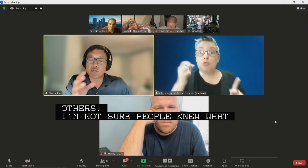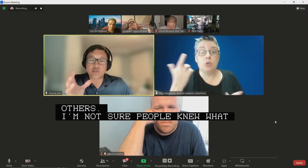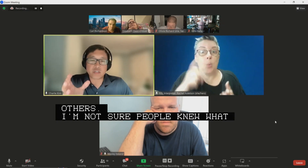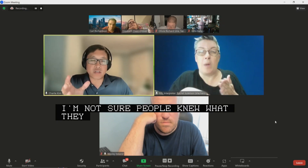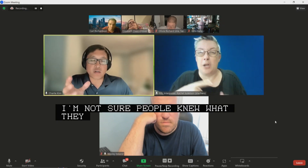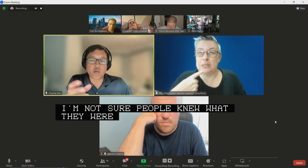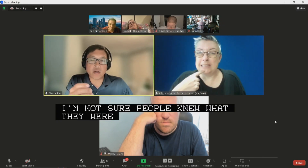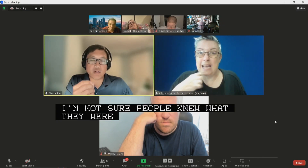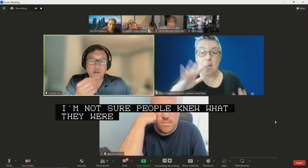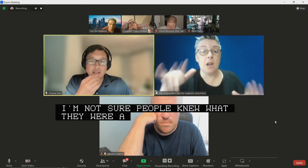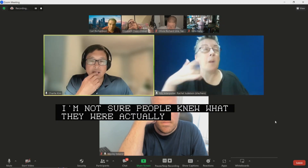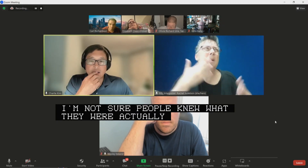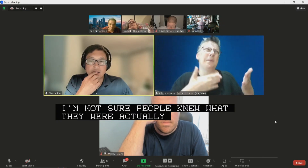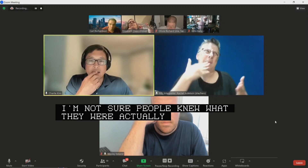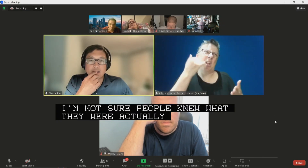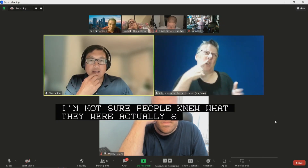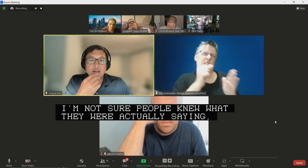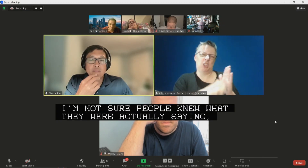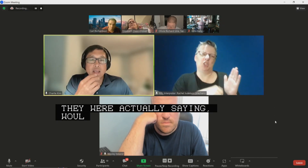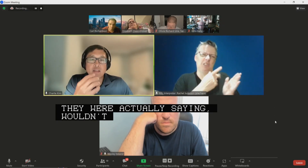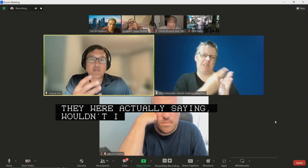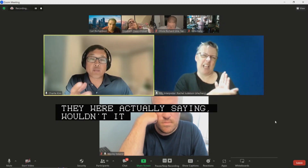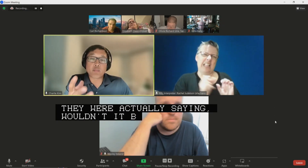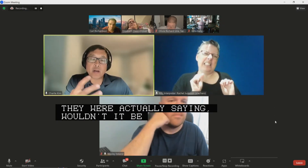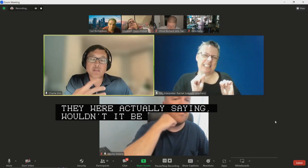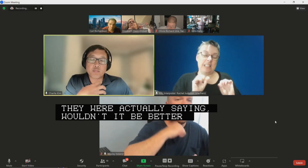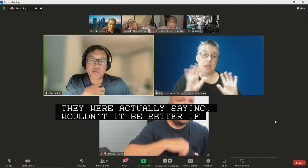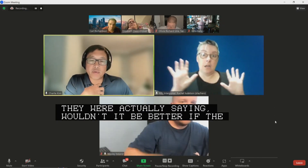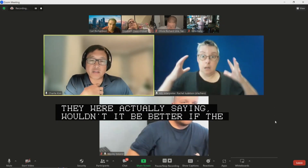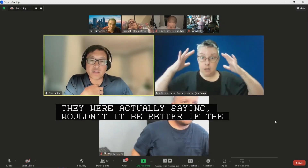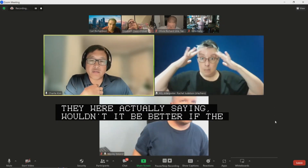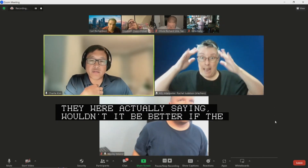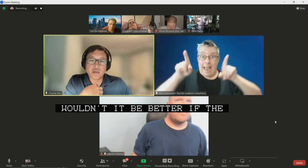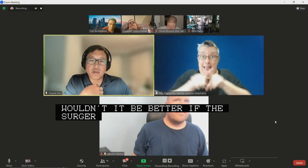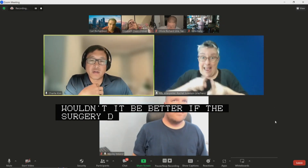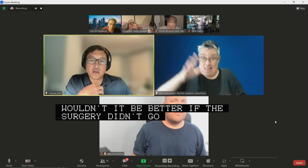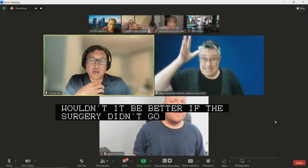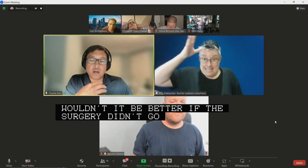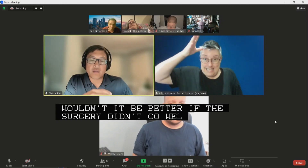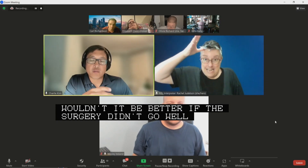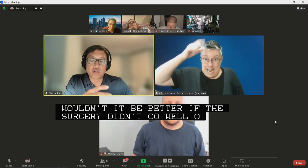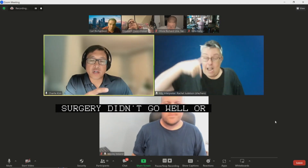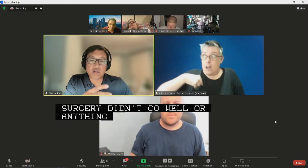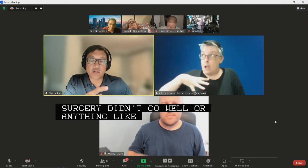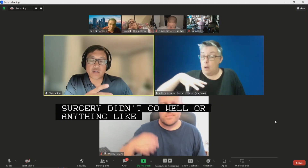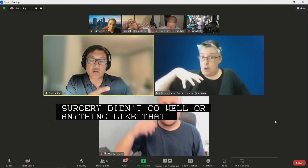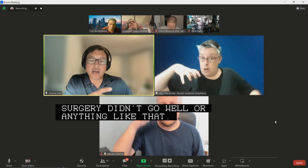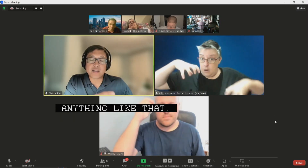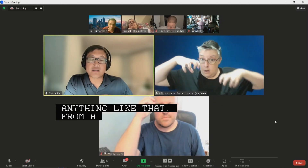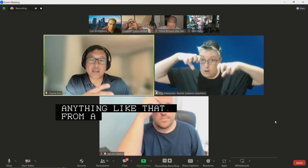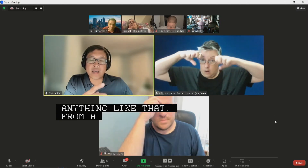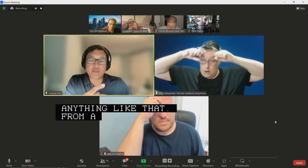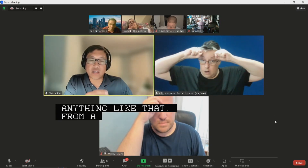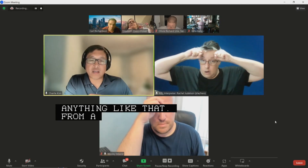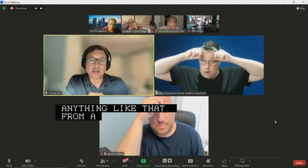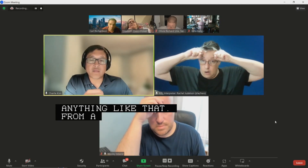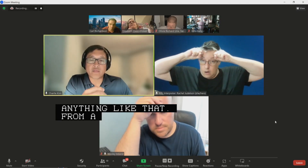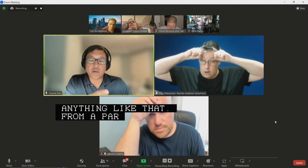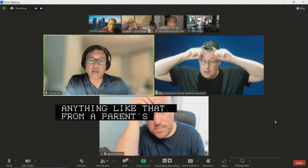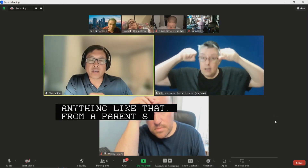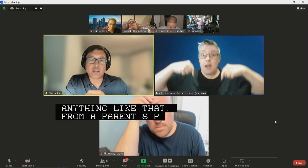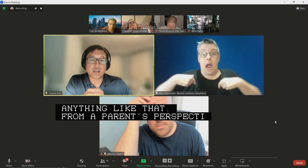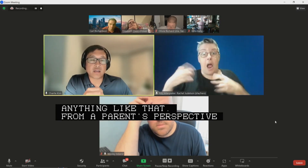if the surgery didn't go well, or anything like that. And then from a parent's perspective, for a child, you know, constantly